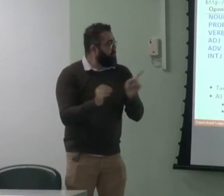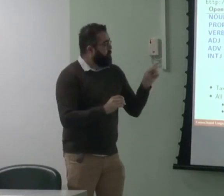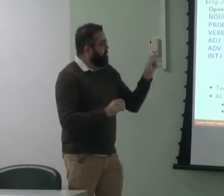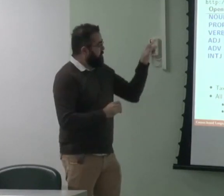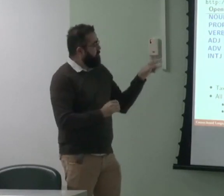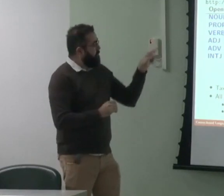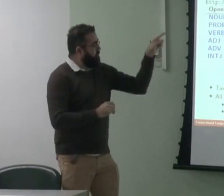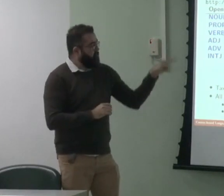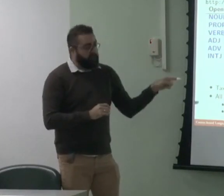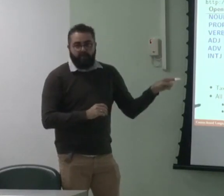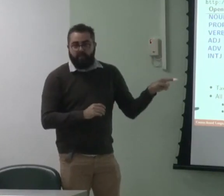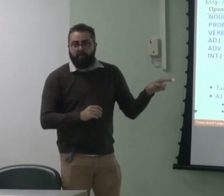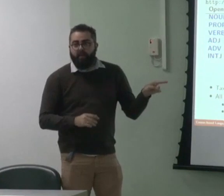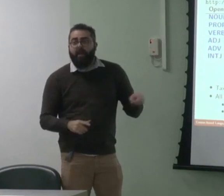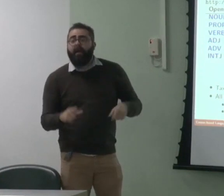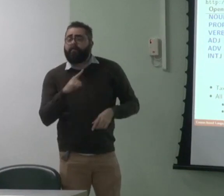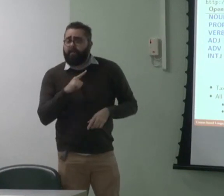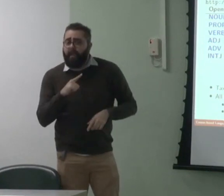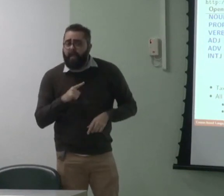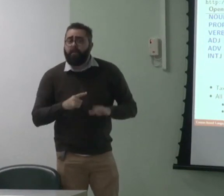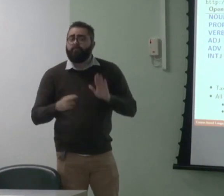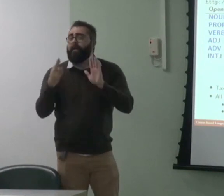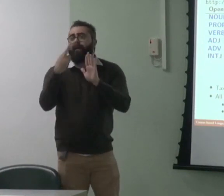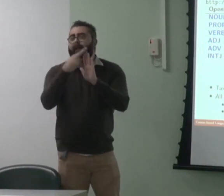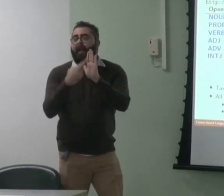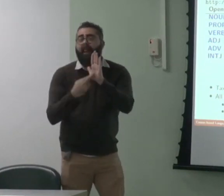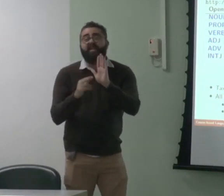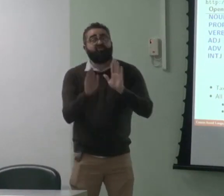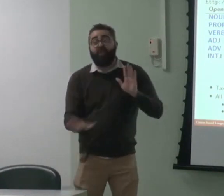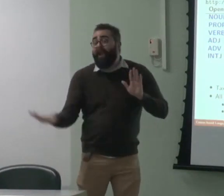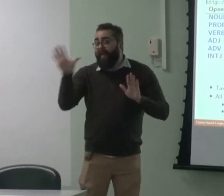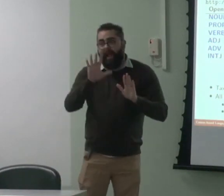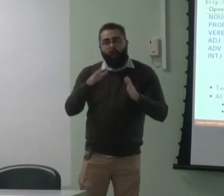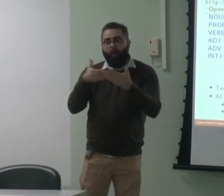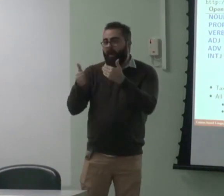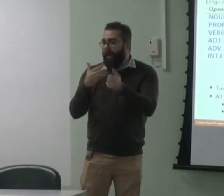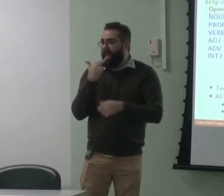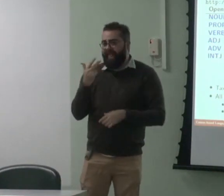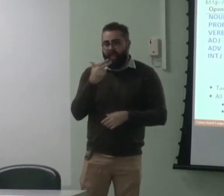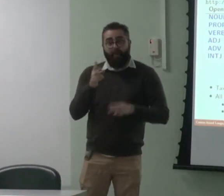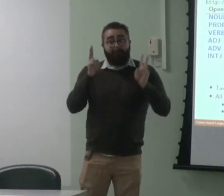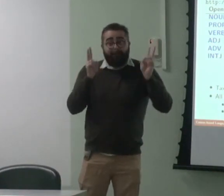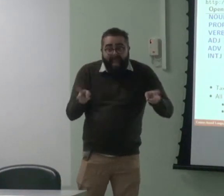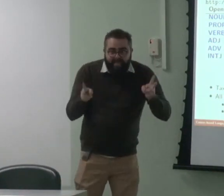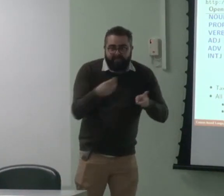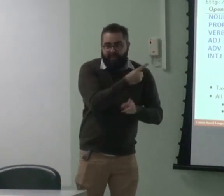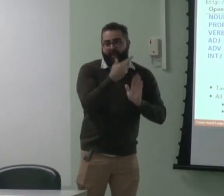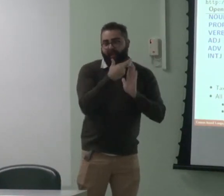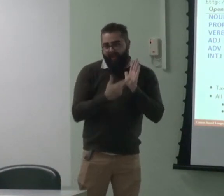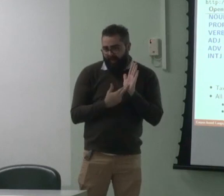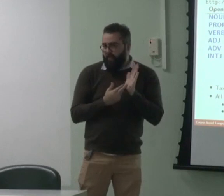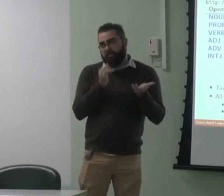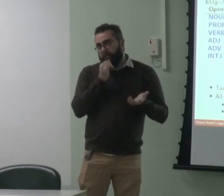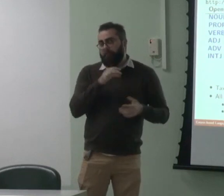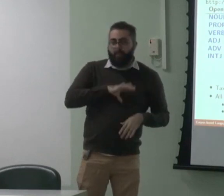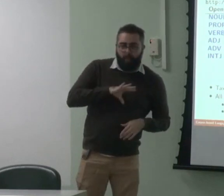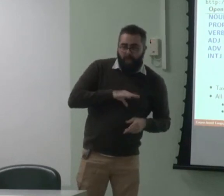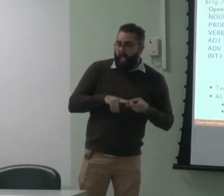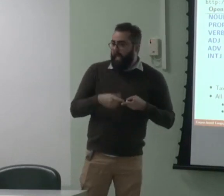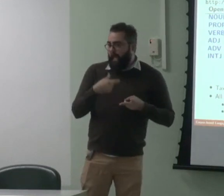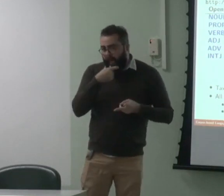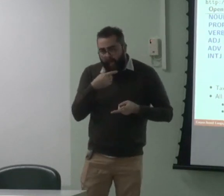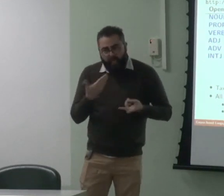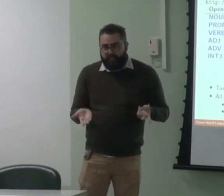have a scheme which will be applicable to all the languages, so that if you know the scheme from, let's say, Portuguese or English,